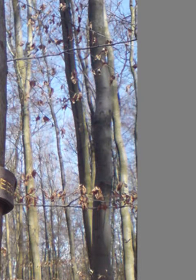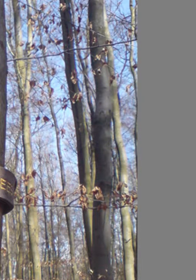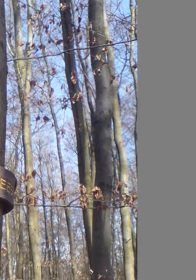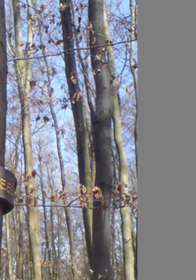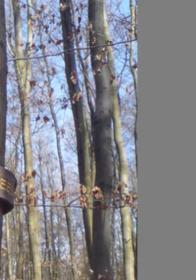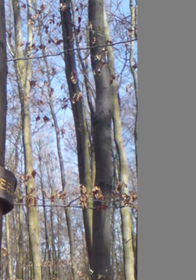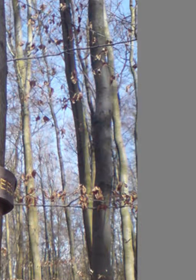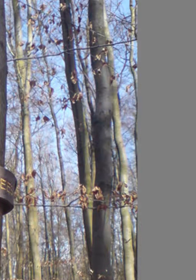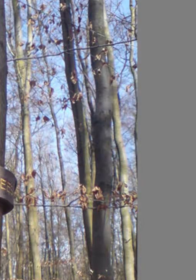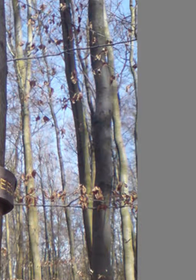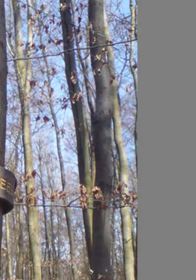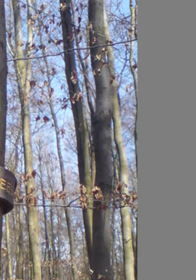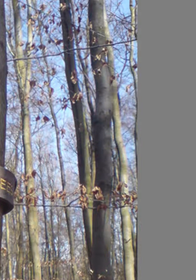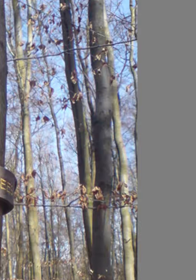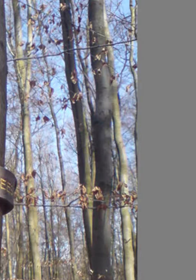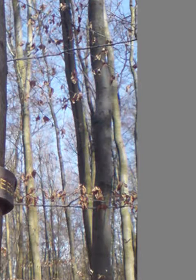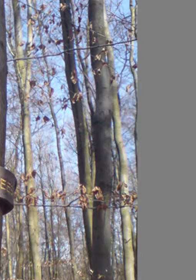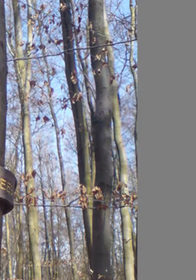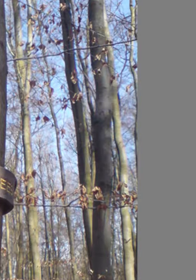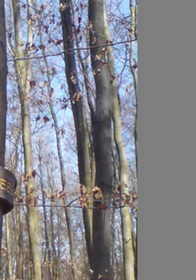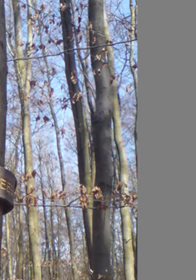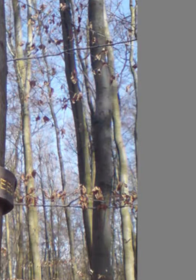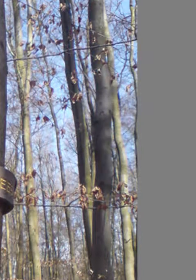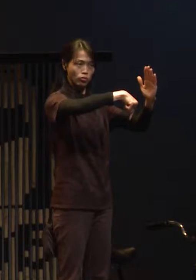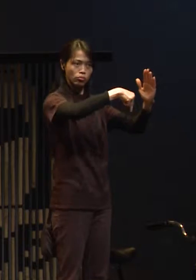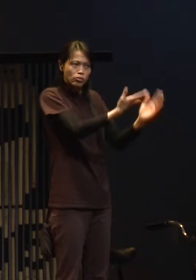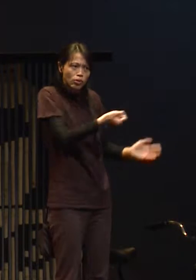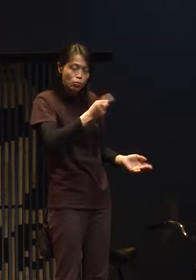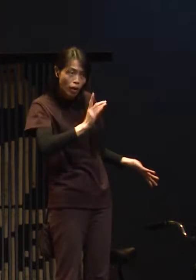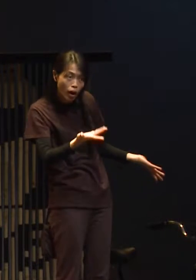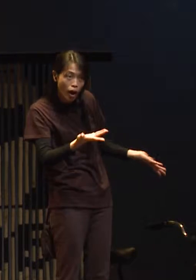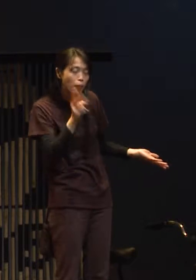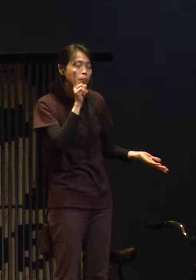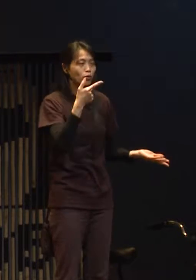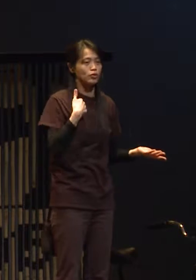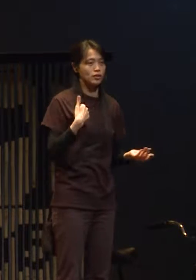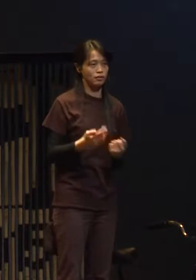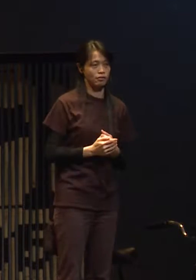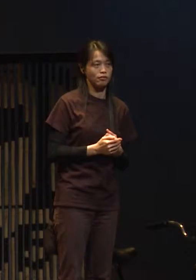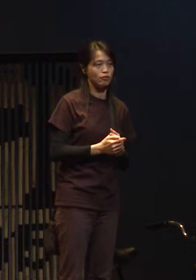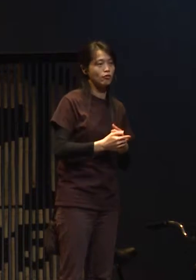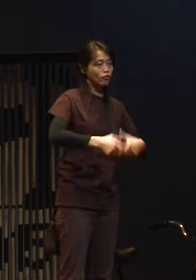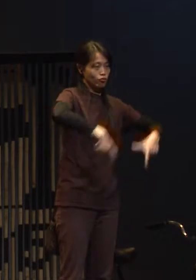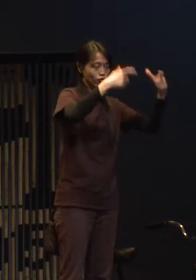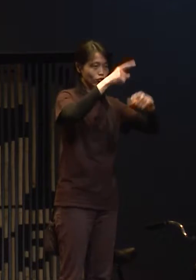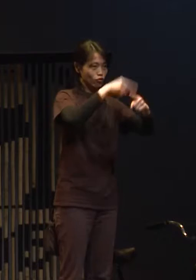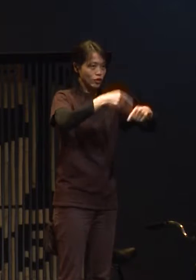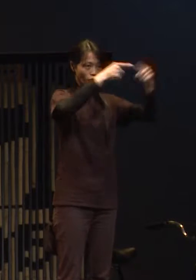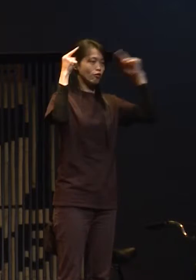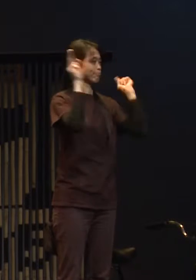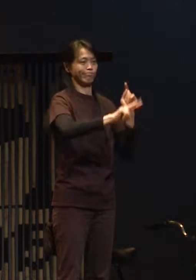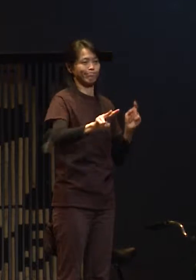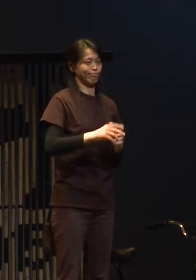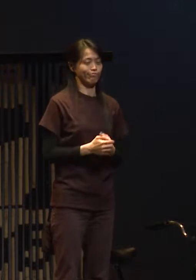In this university, which is the oldest university on Earth, it exists all